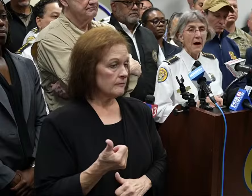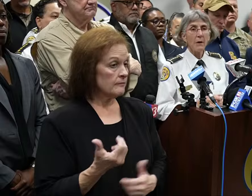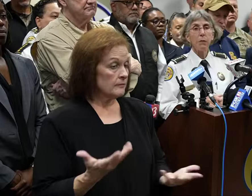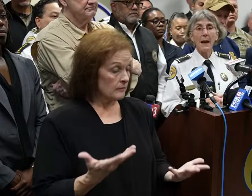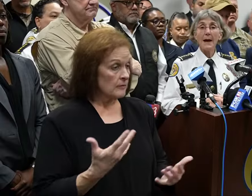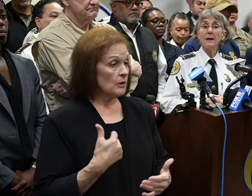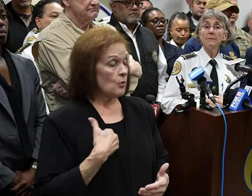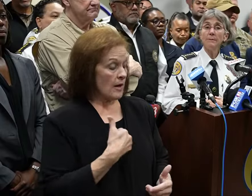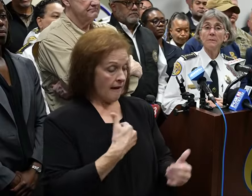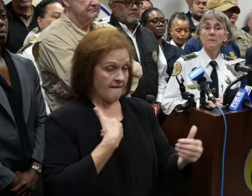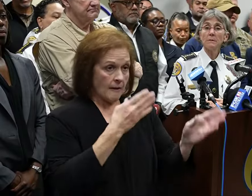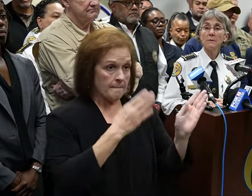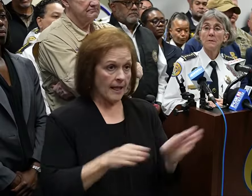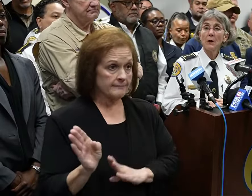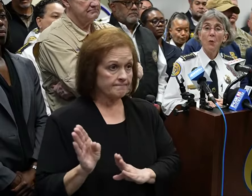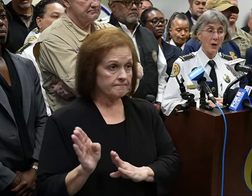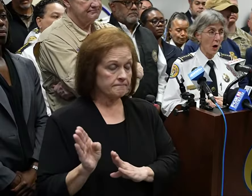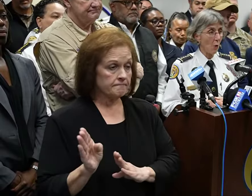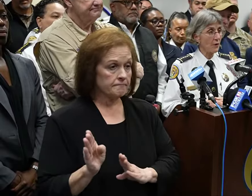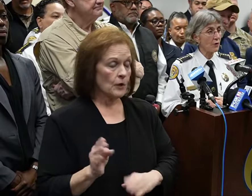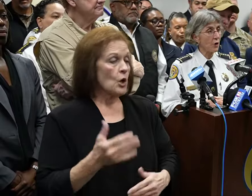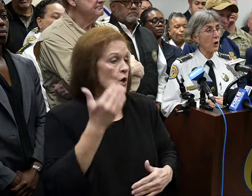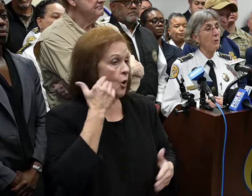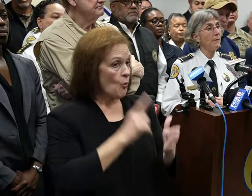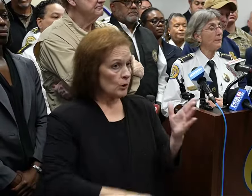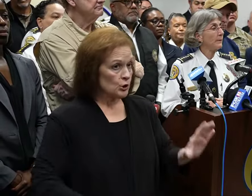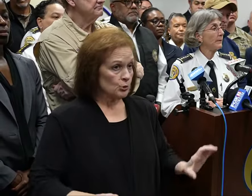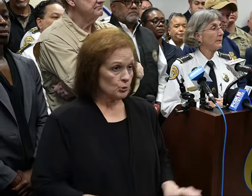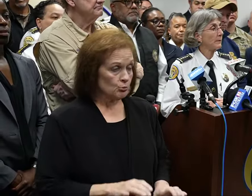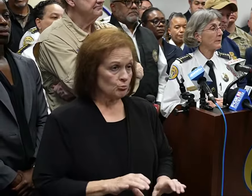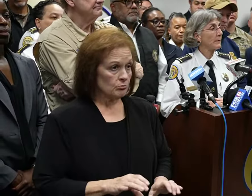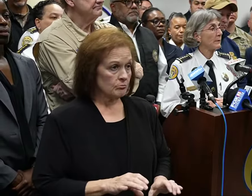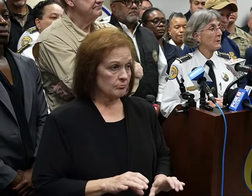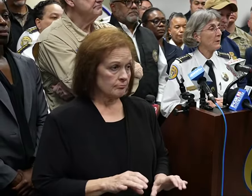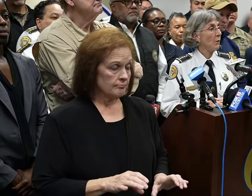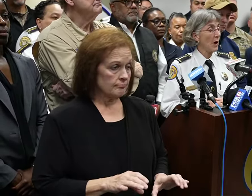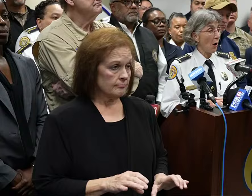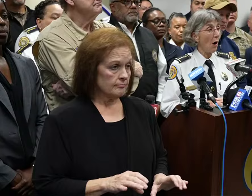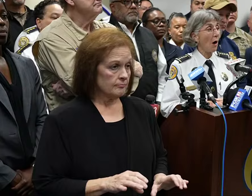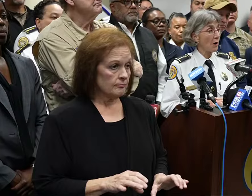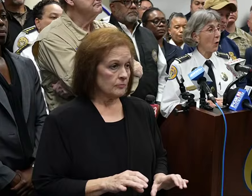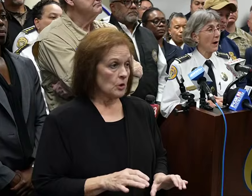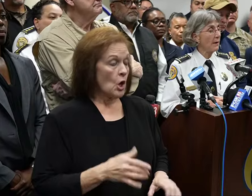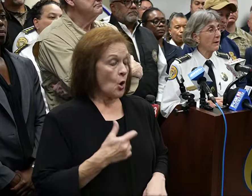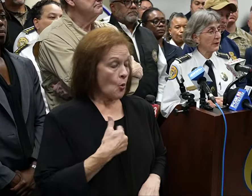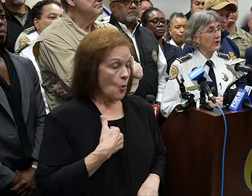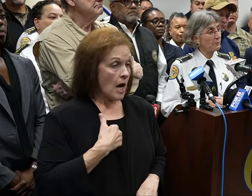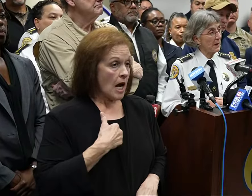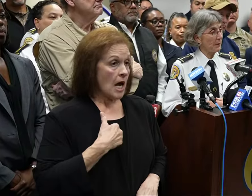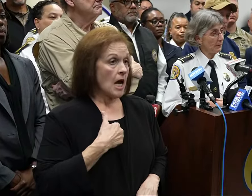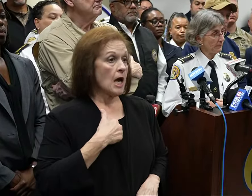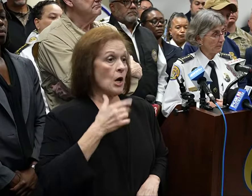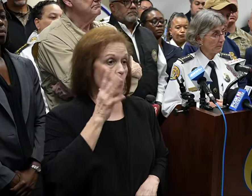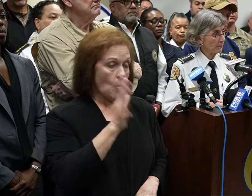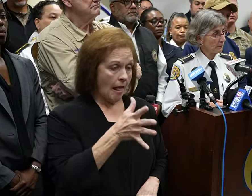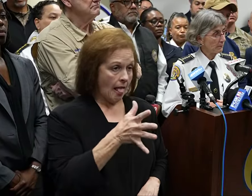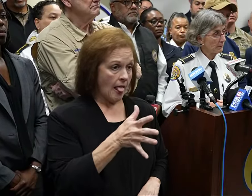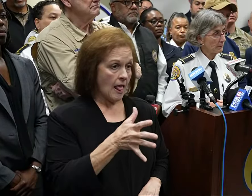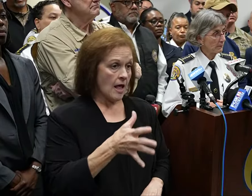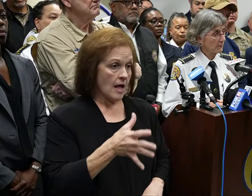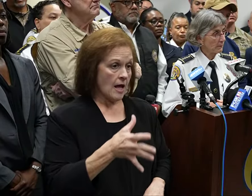We have a plan. We know what to do. We are going to get these people.